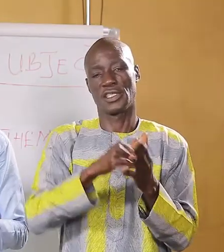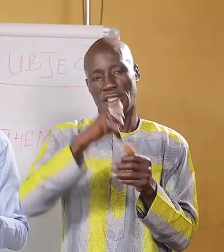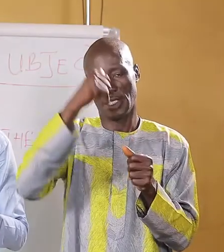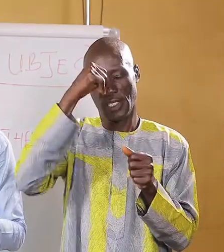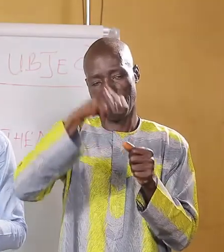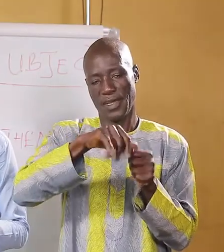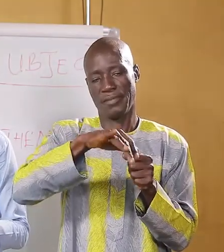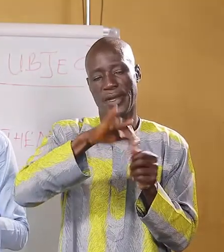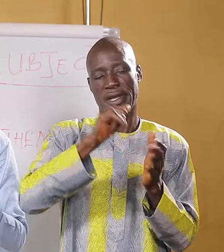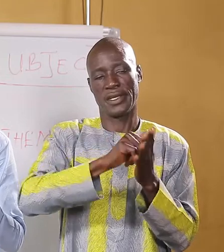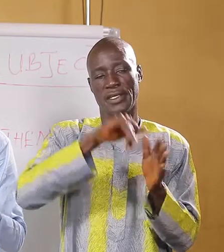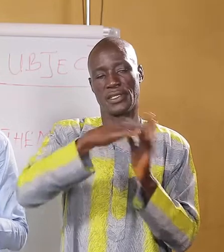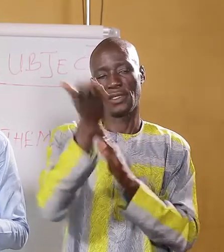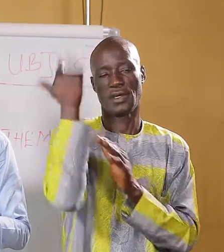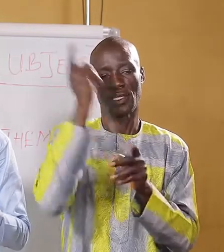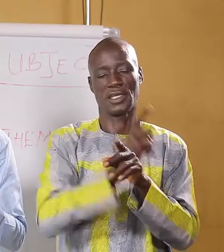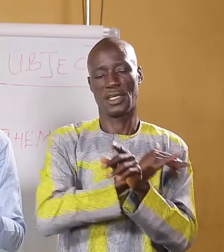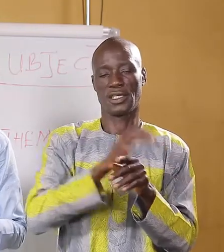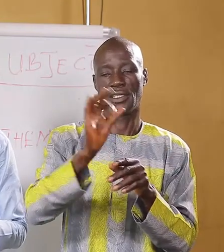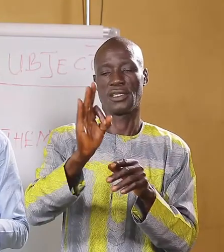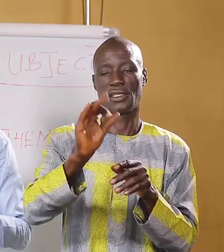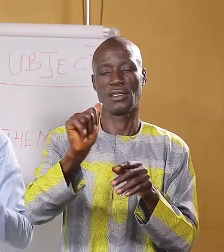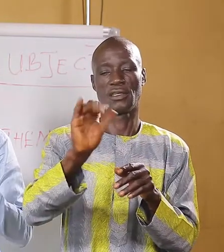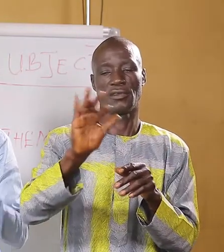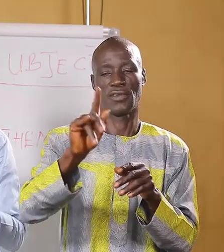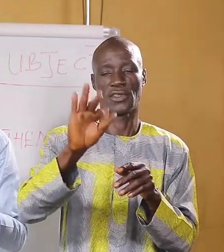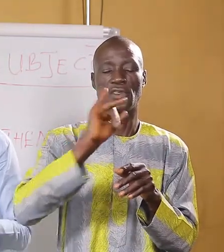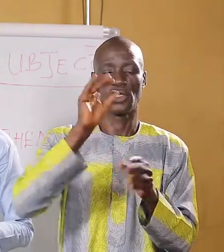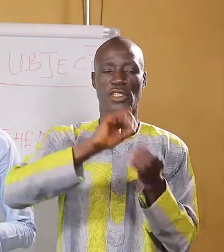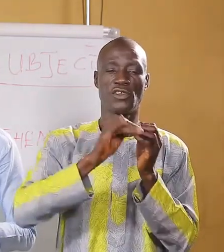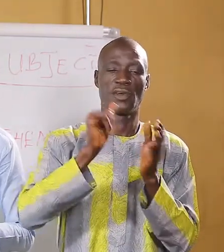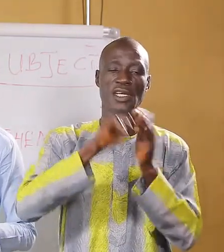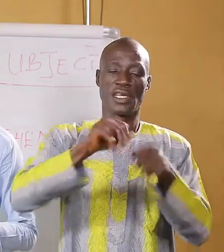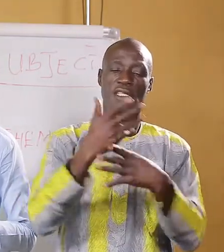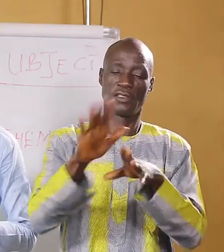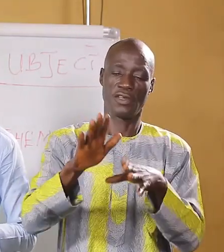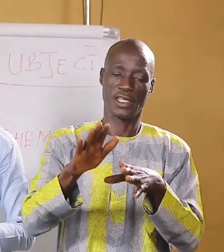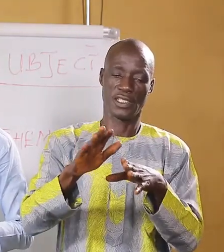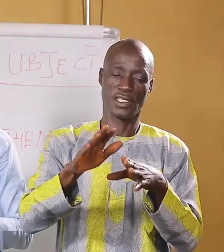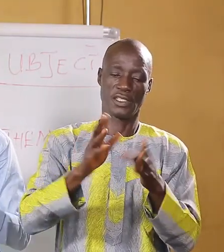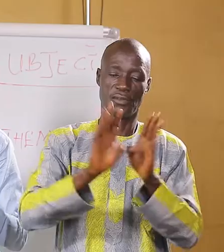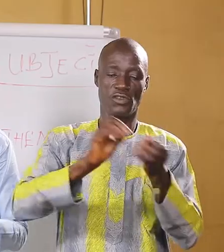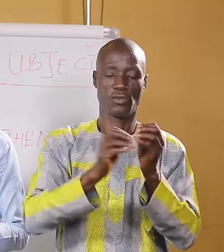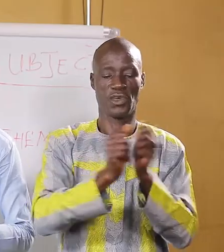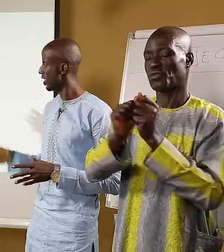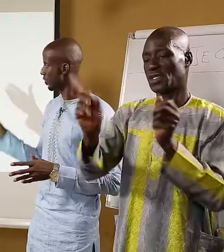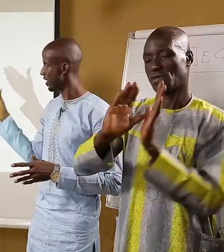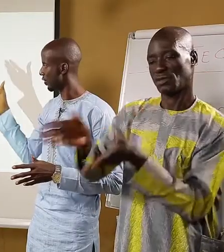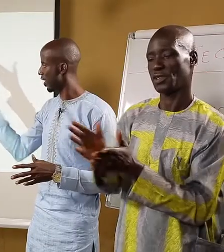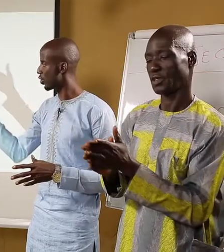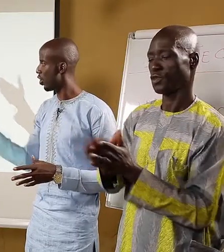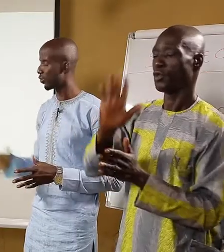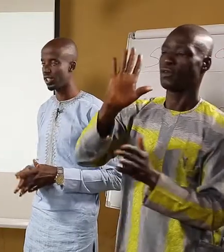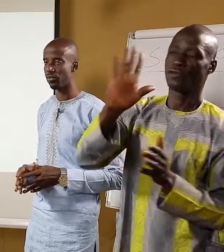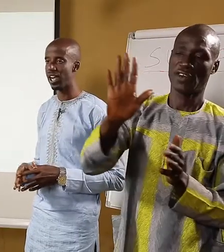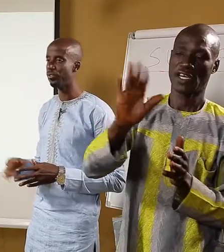factor as a number that can go into another number or that can divide another number without remainder. So 5 is a